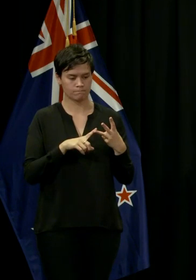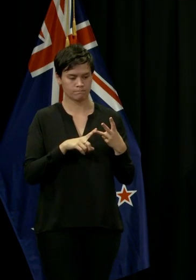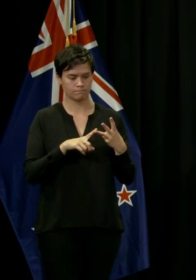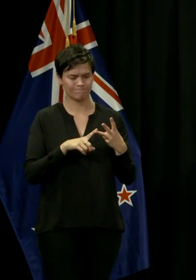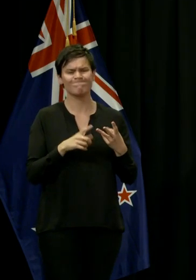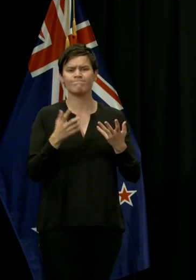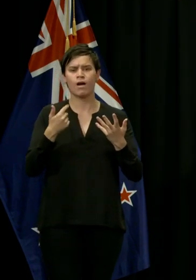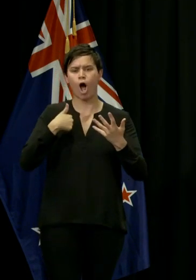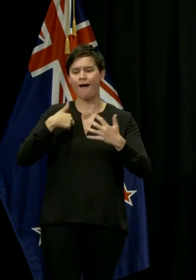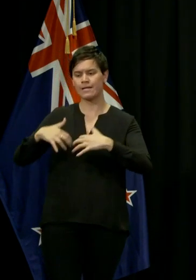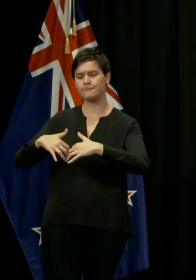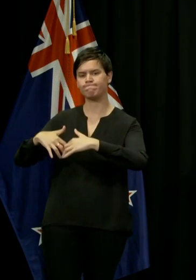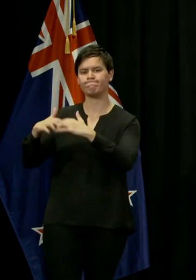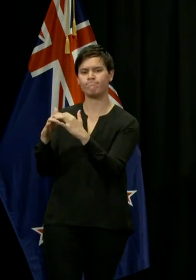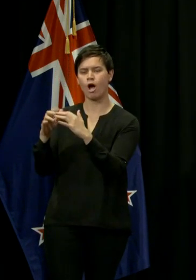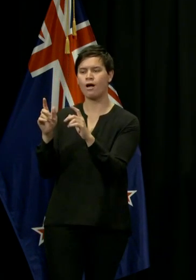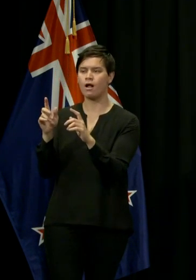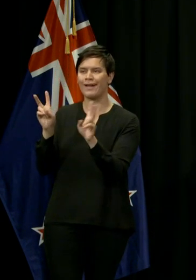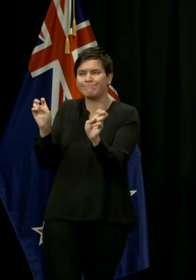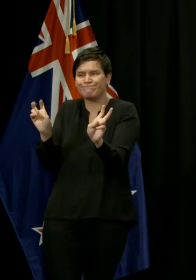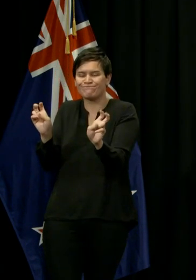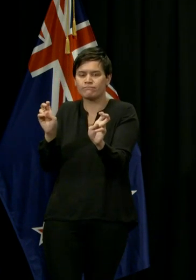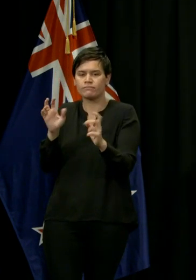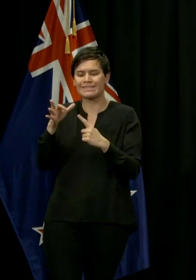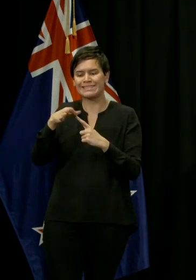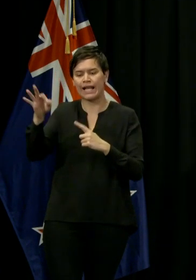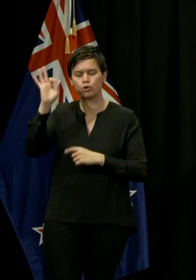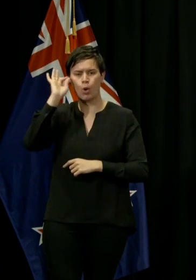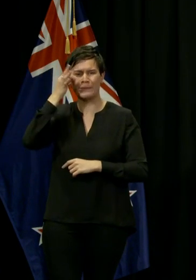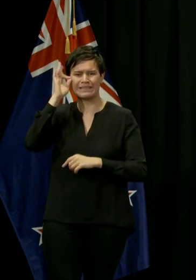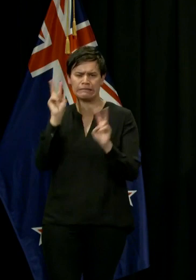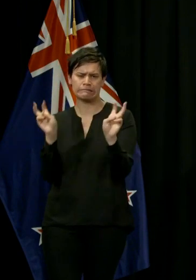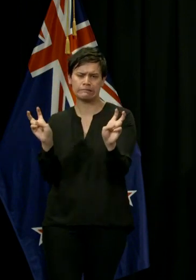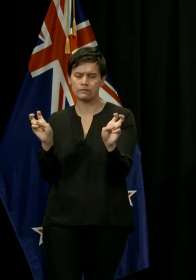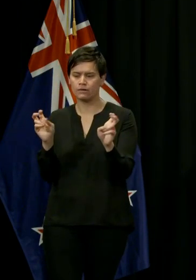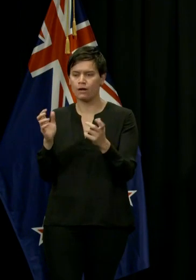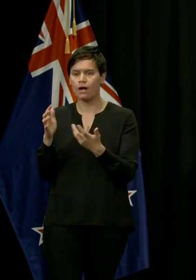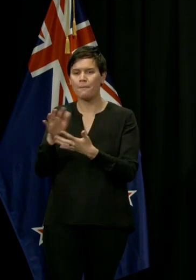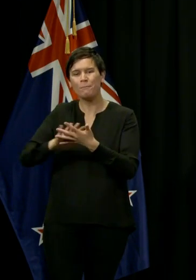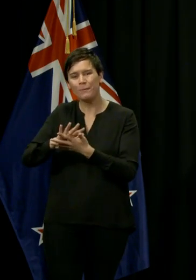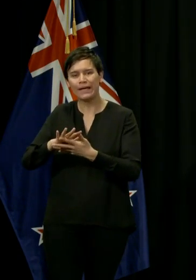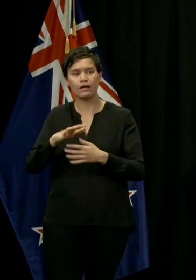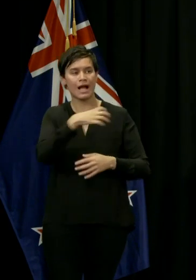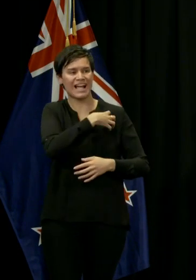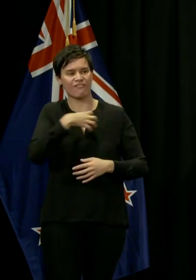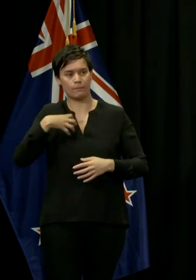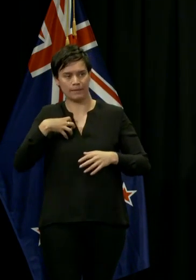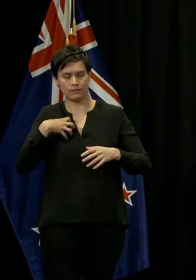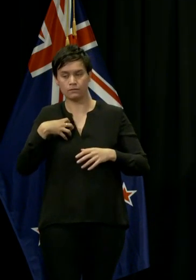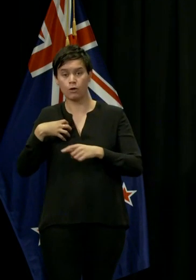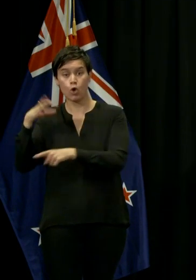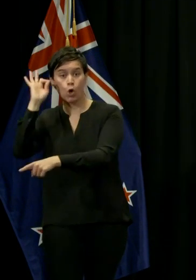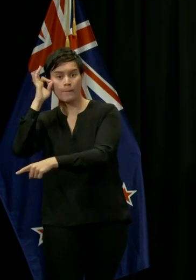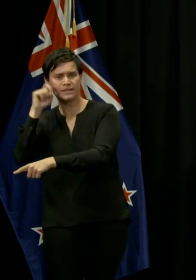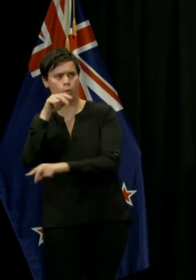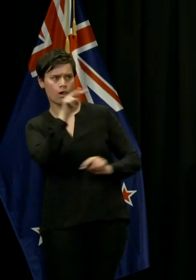of some sorts to allow a scrutiny function to the government over this period of time. I absolutely